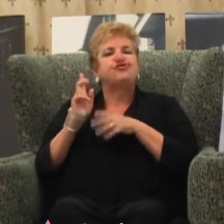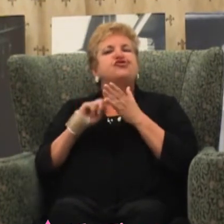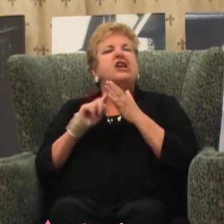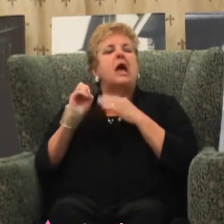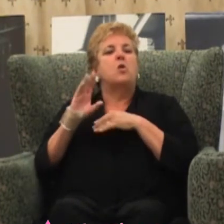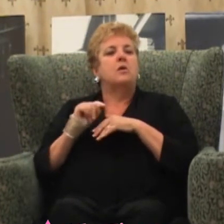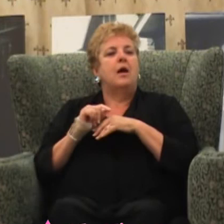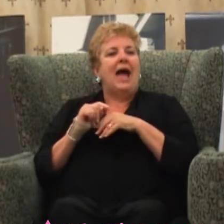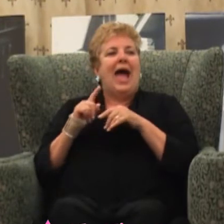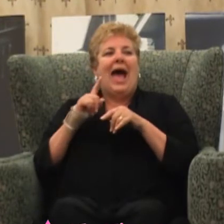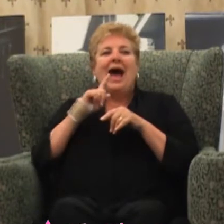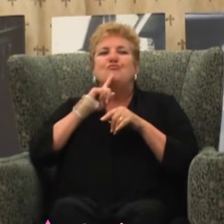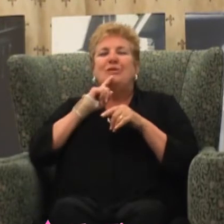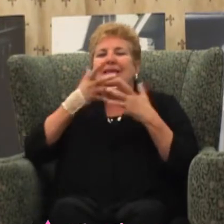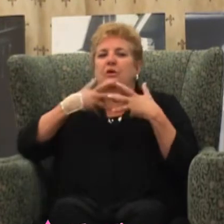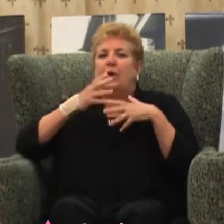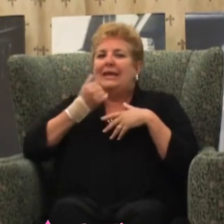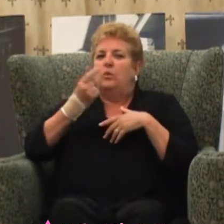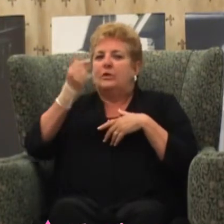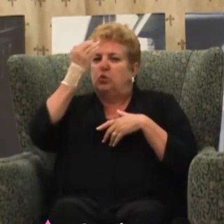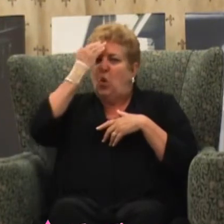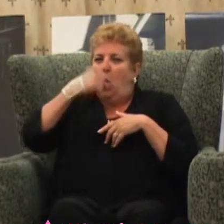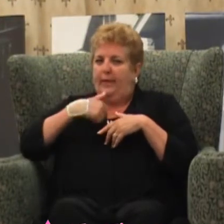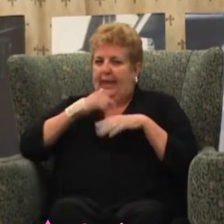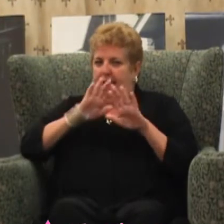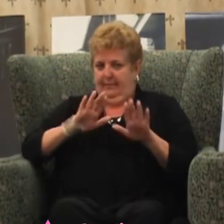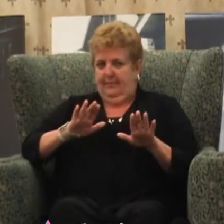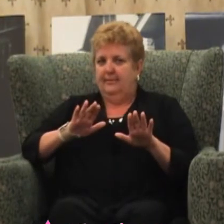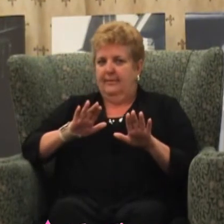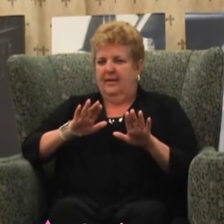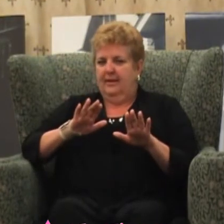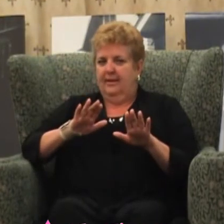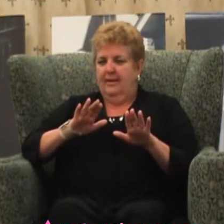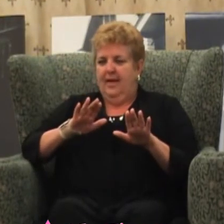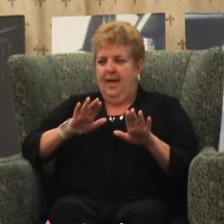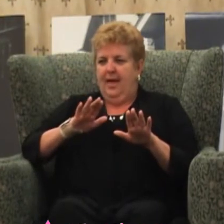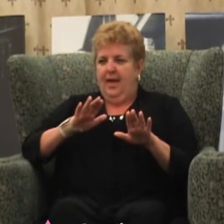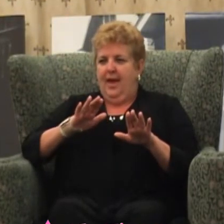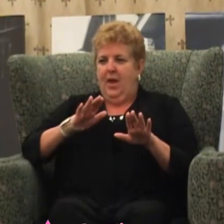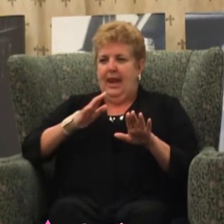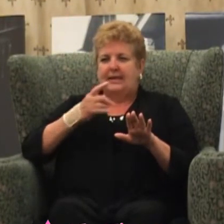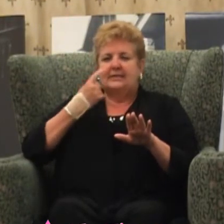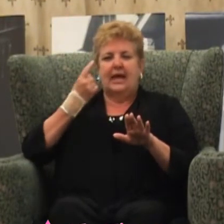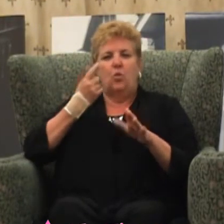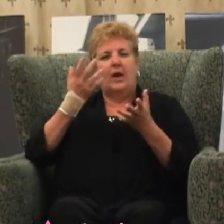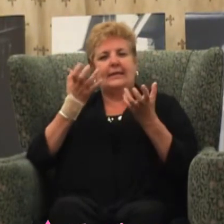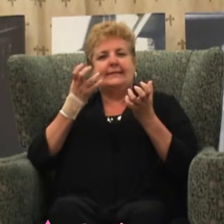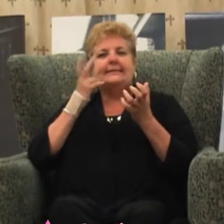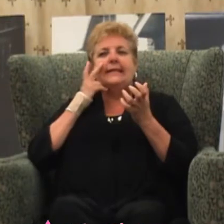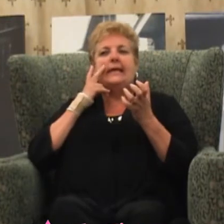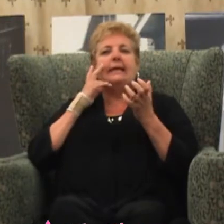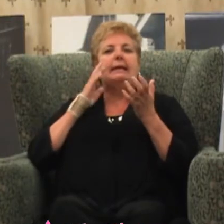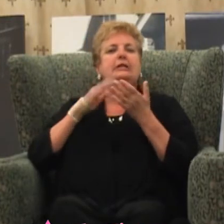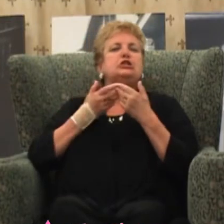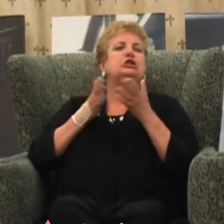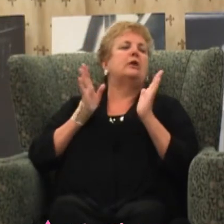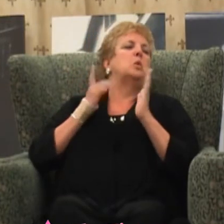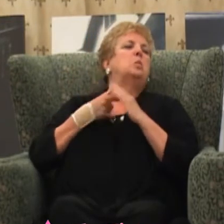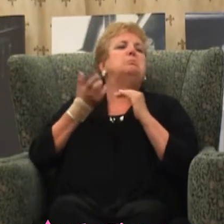really want anybody to get to know me, but I kind of wanted to get an overview. In LA, there's at that time there was about